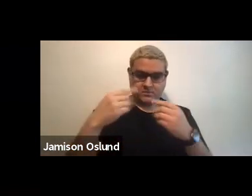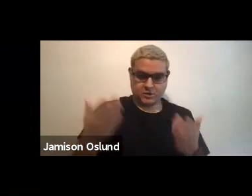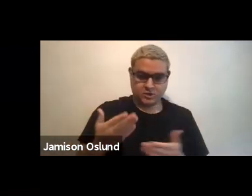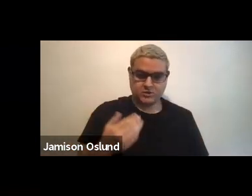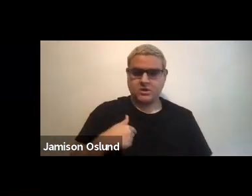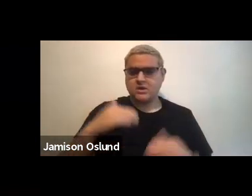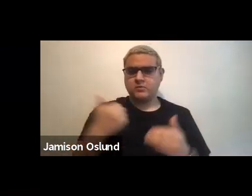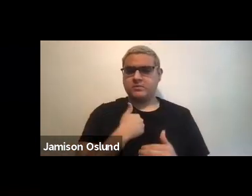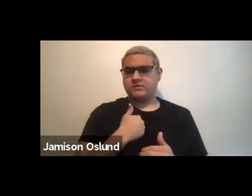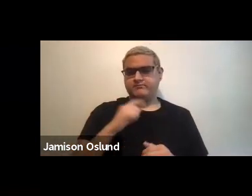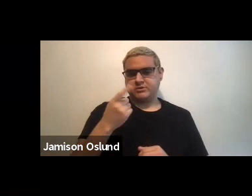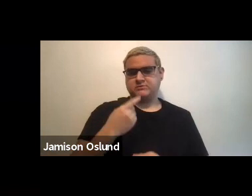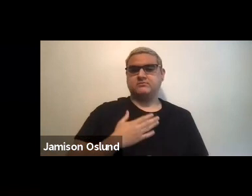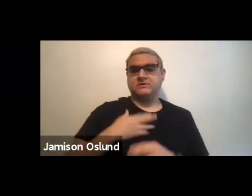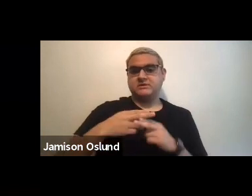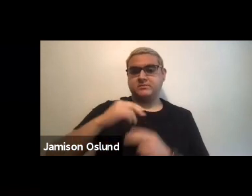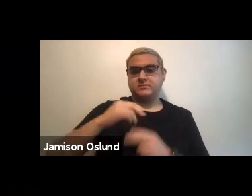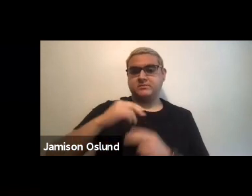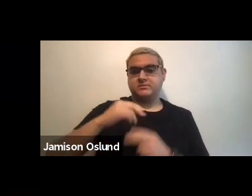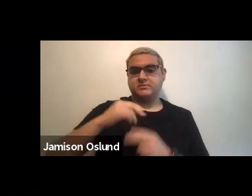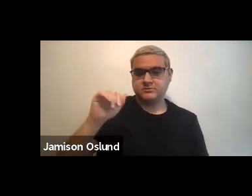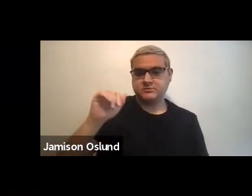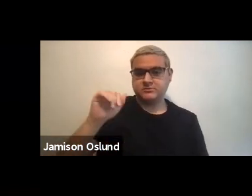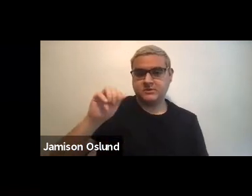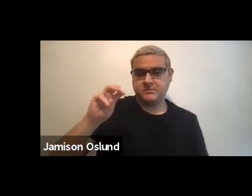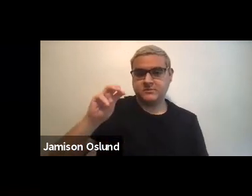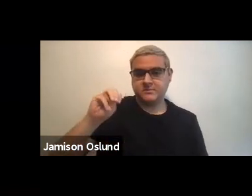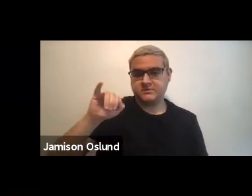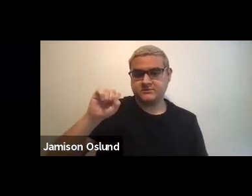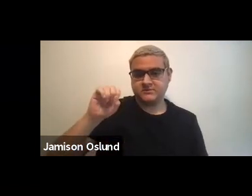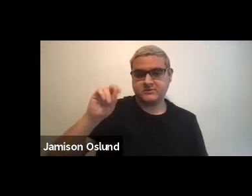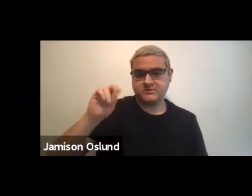All right, everyone, I guess we'll go ahead and get started today. I want to thank you for coming.